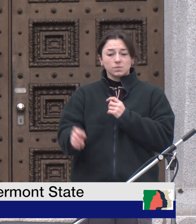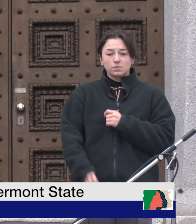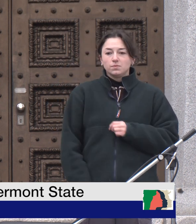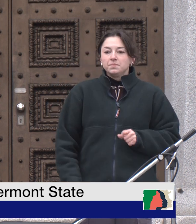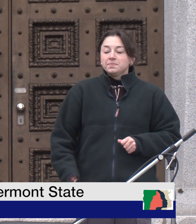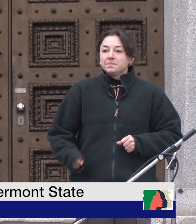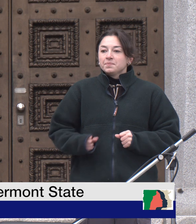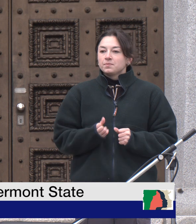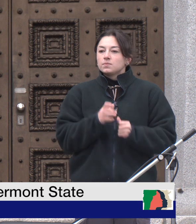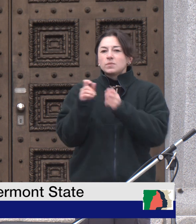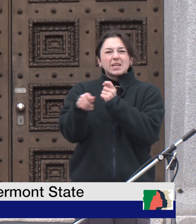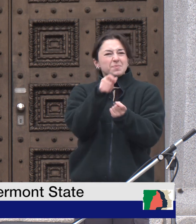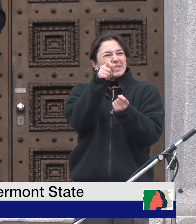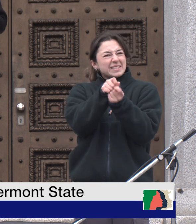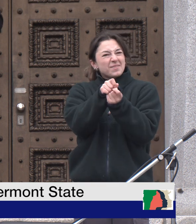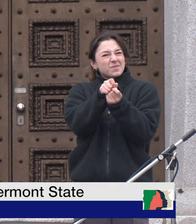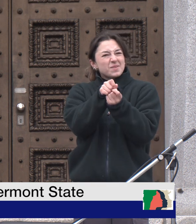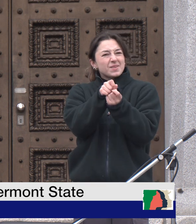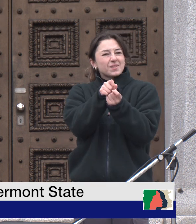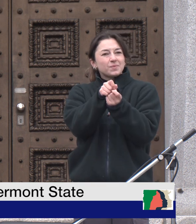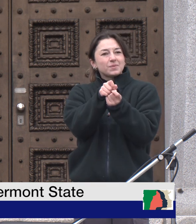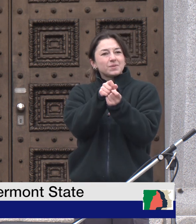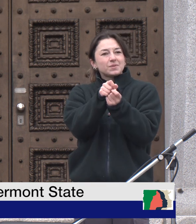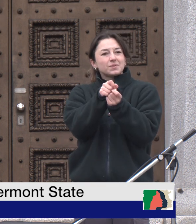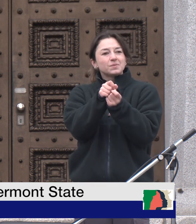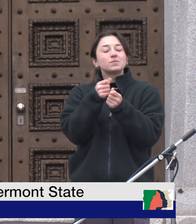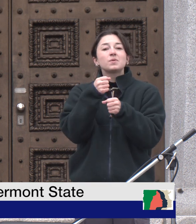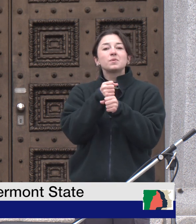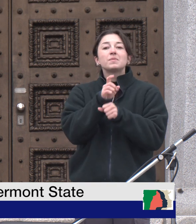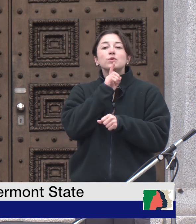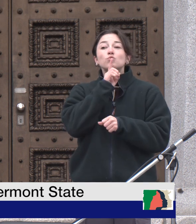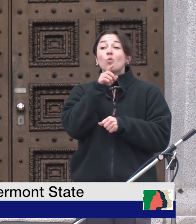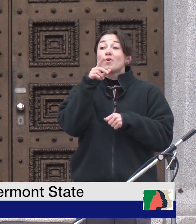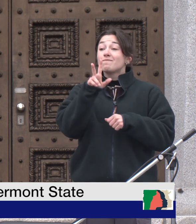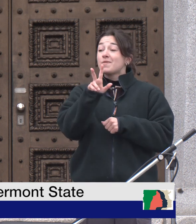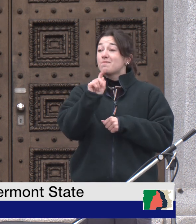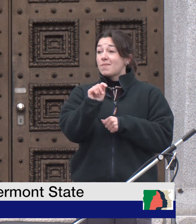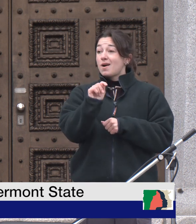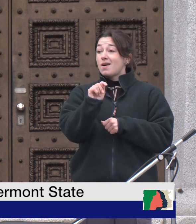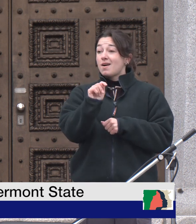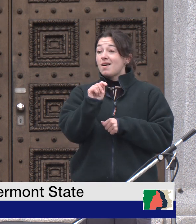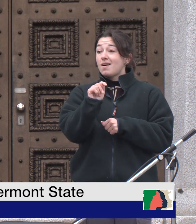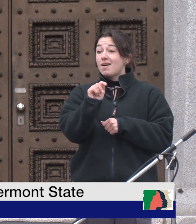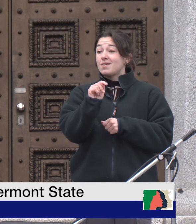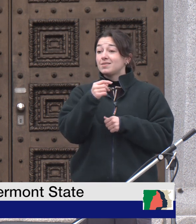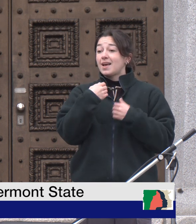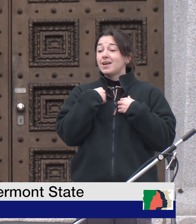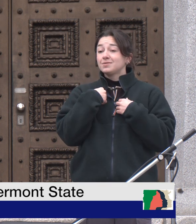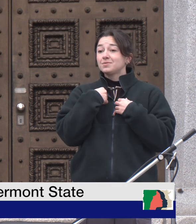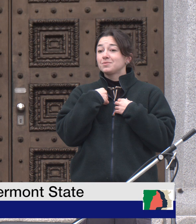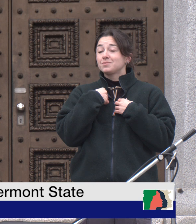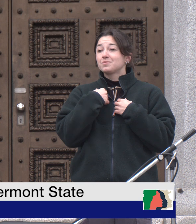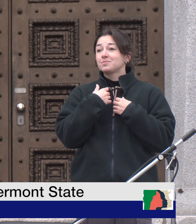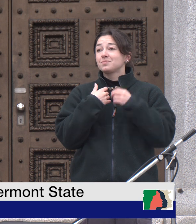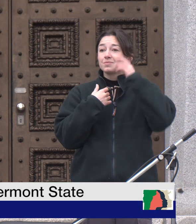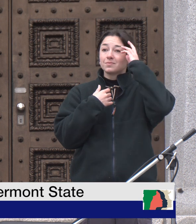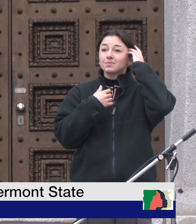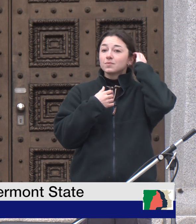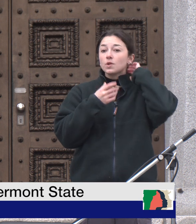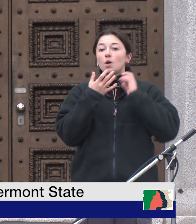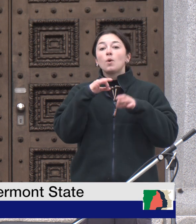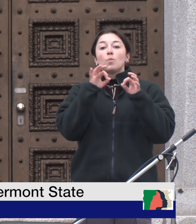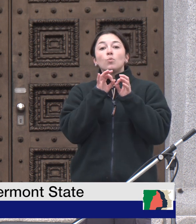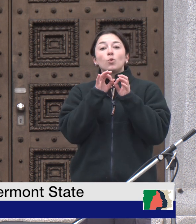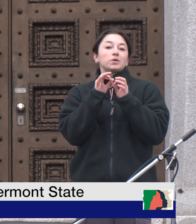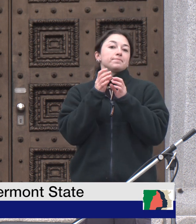Specifically, we need to ensure that Vermont does not compromise its values in face of these threats. This may involve